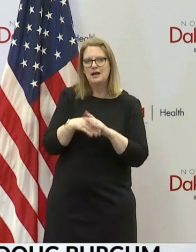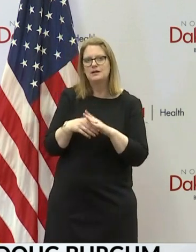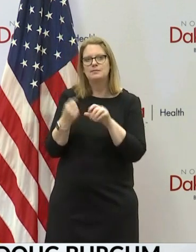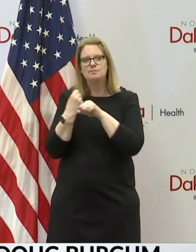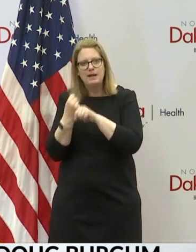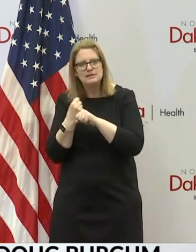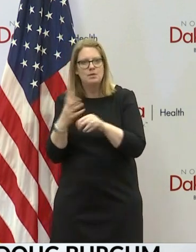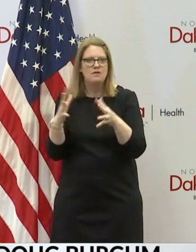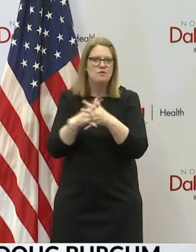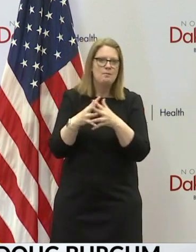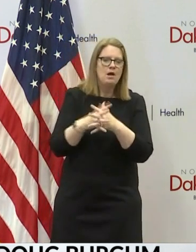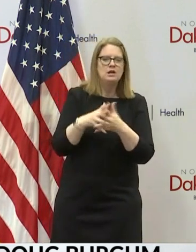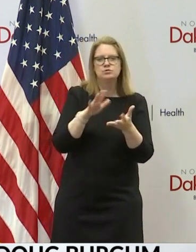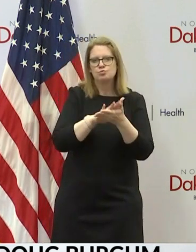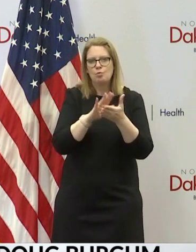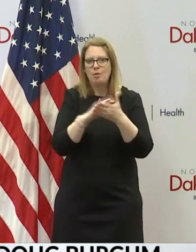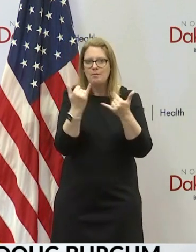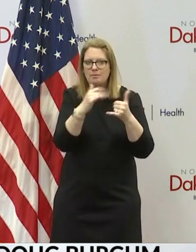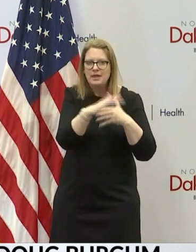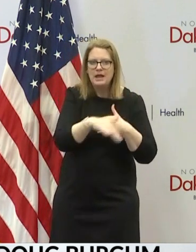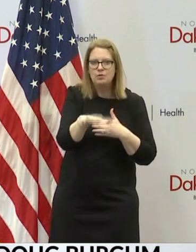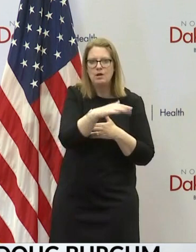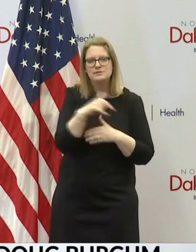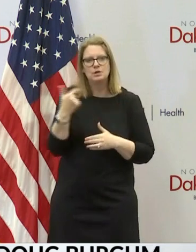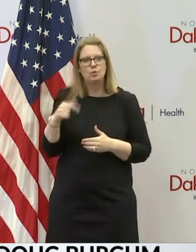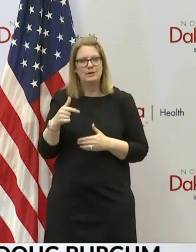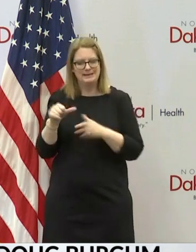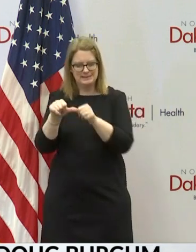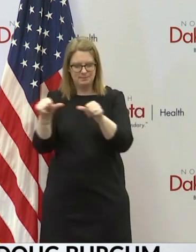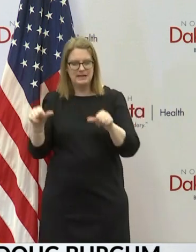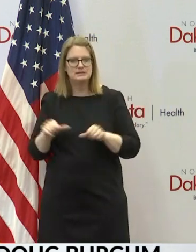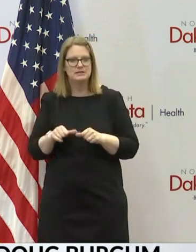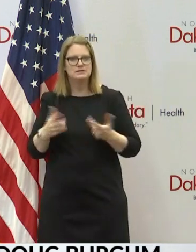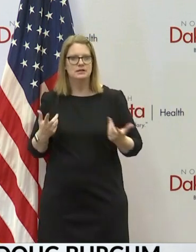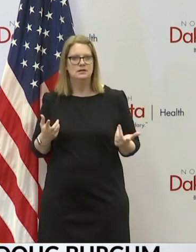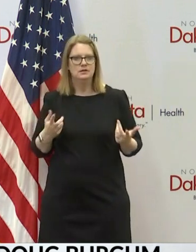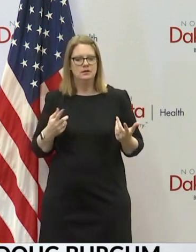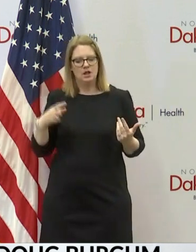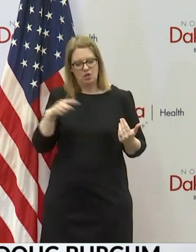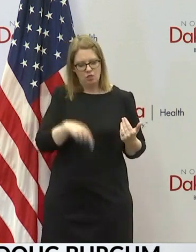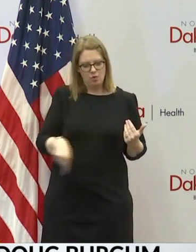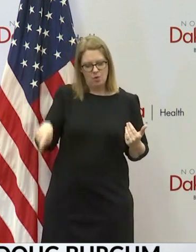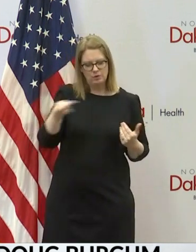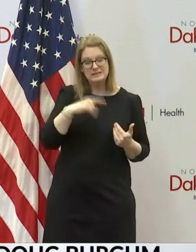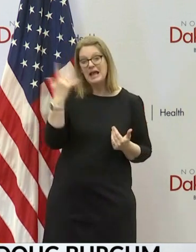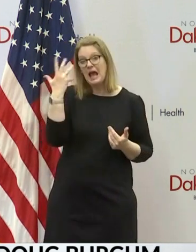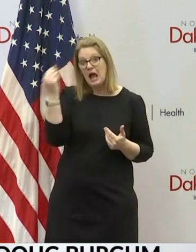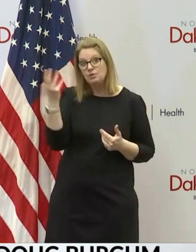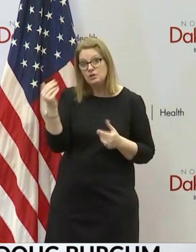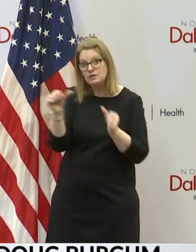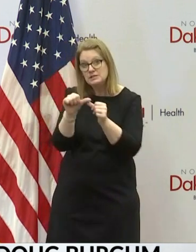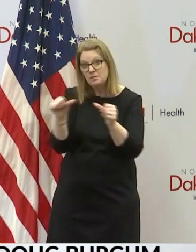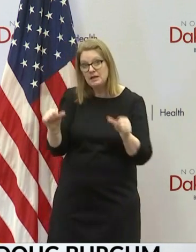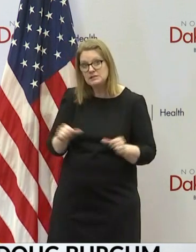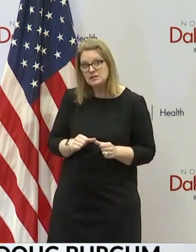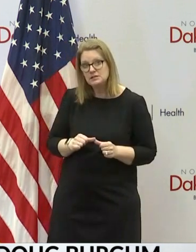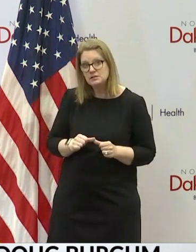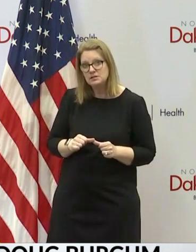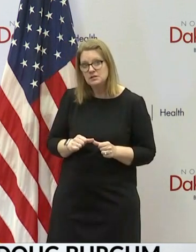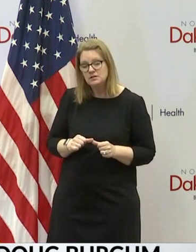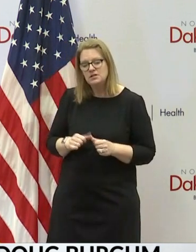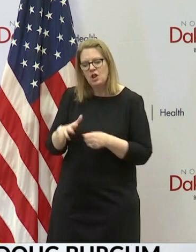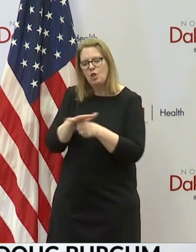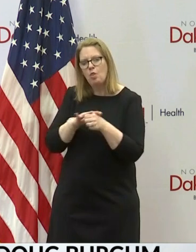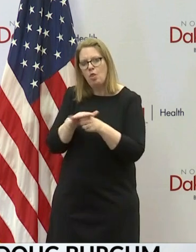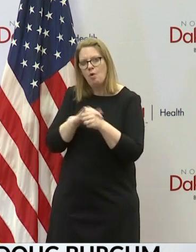football fields, school playgrounds, green spaces. Again, those outdoor spaces can be decided at the local